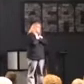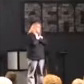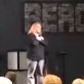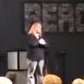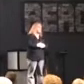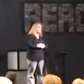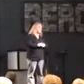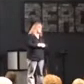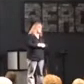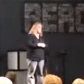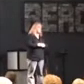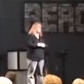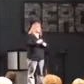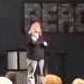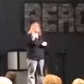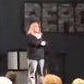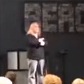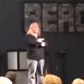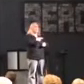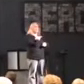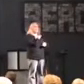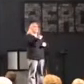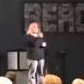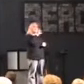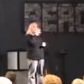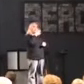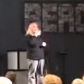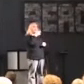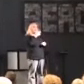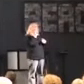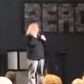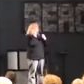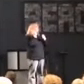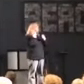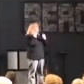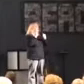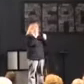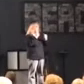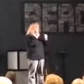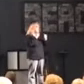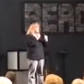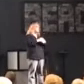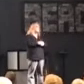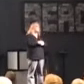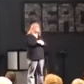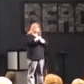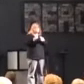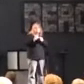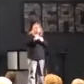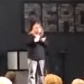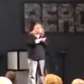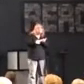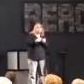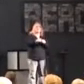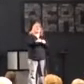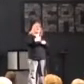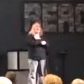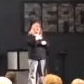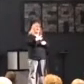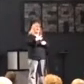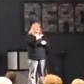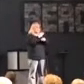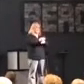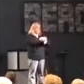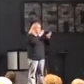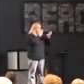And the other day, Mom, we were driving, and we were talking about how I like to keep